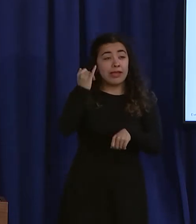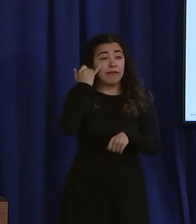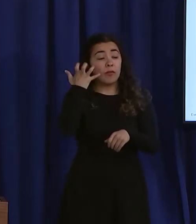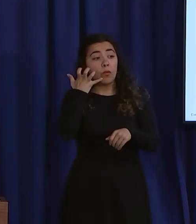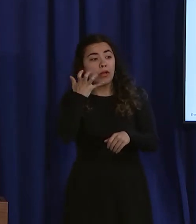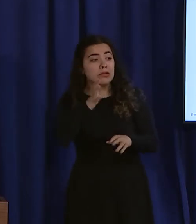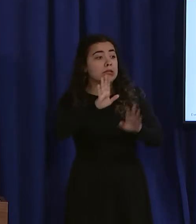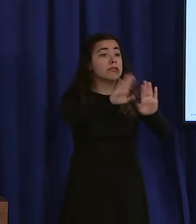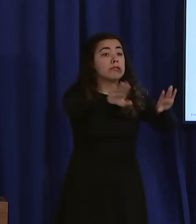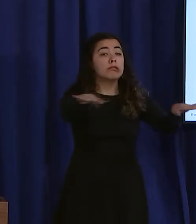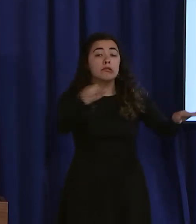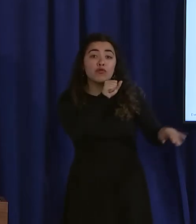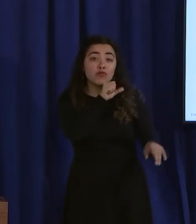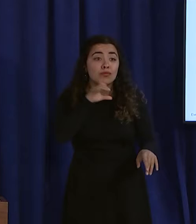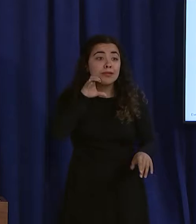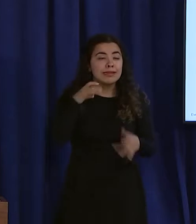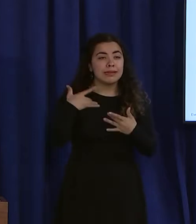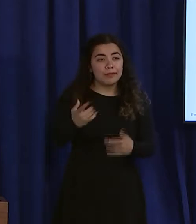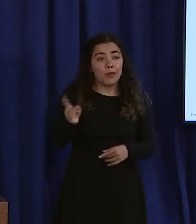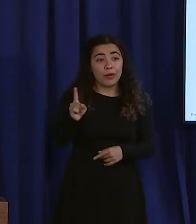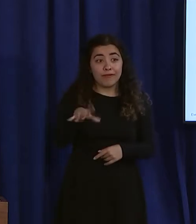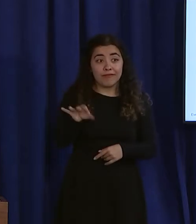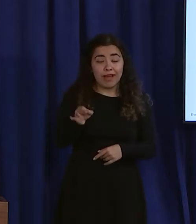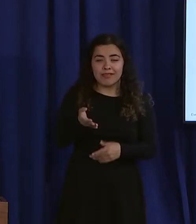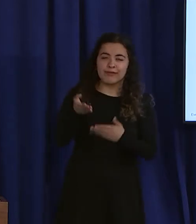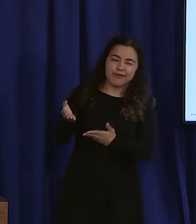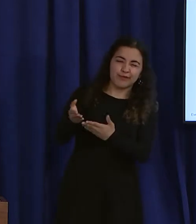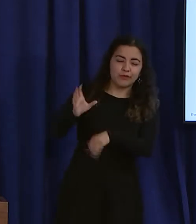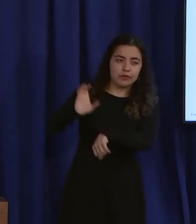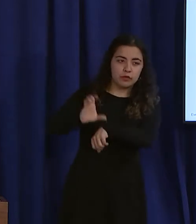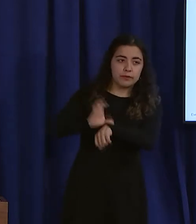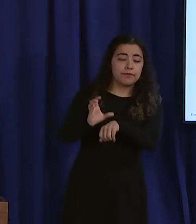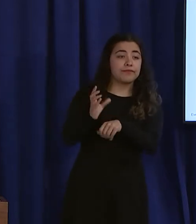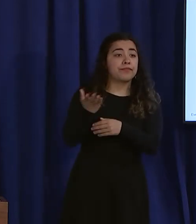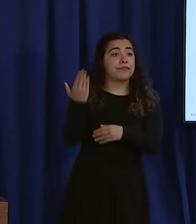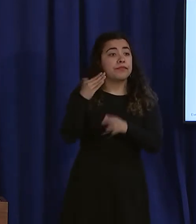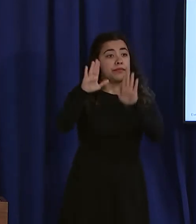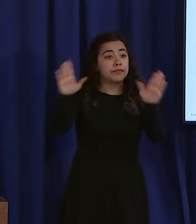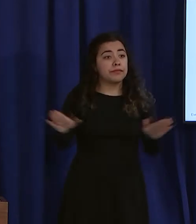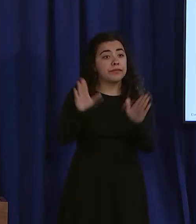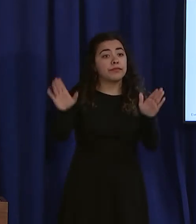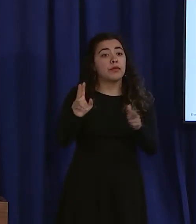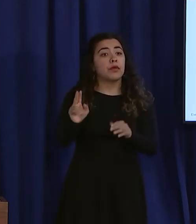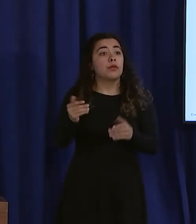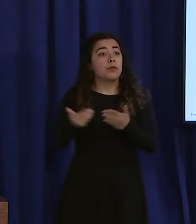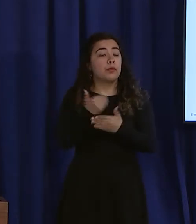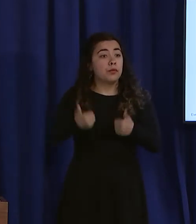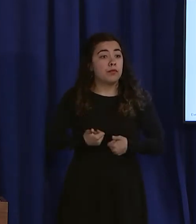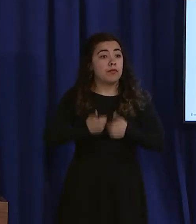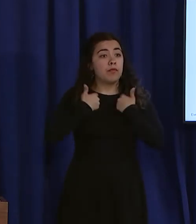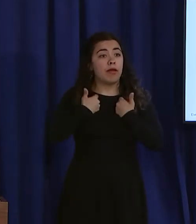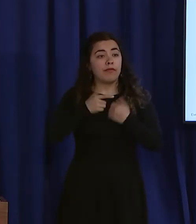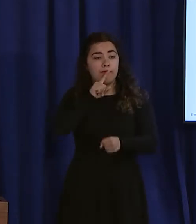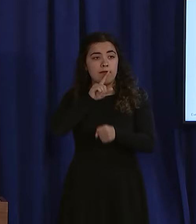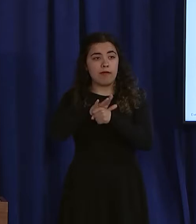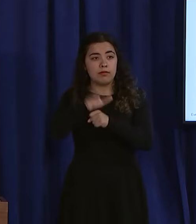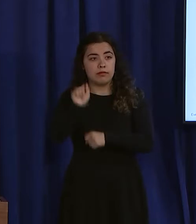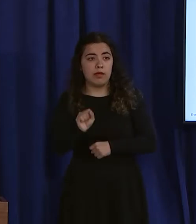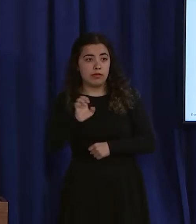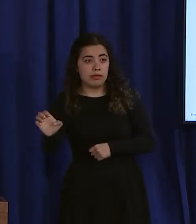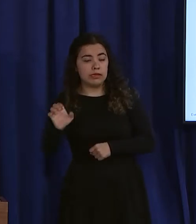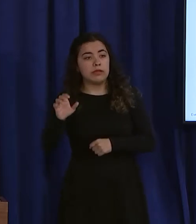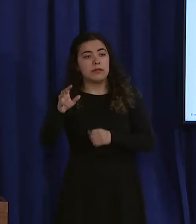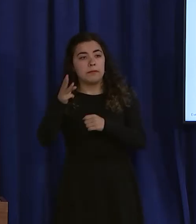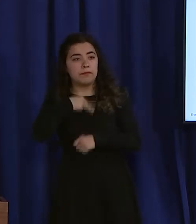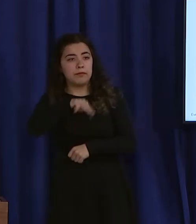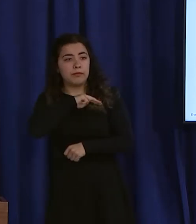that. And last Sunday, we were at New Life Covenant Southeast, Fellowship Missionary Baptist Church, Maternity BVM,